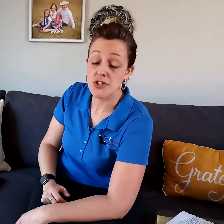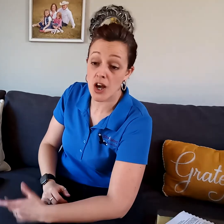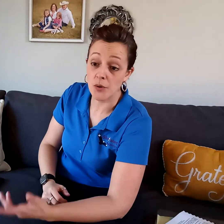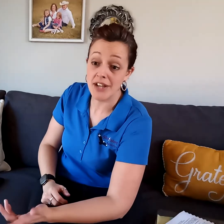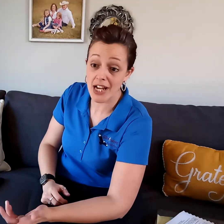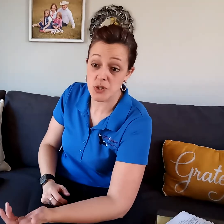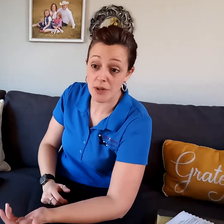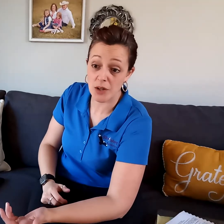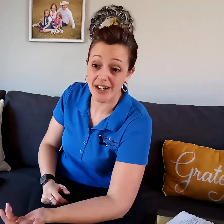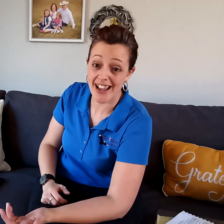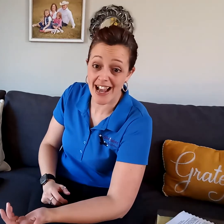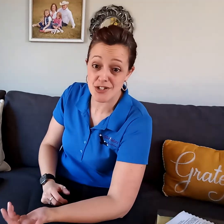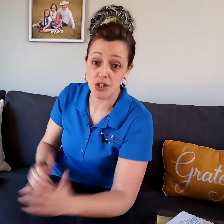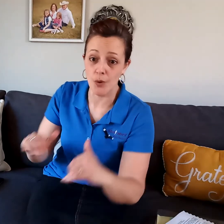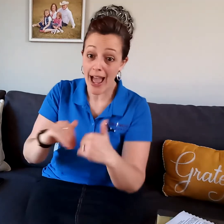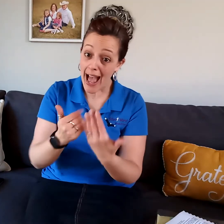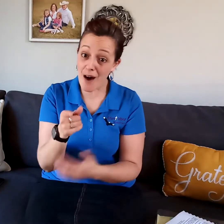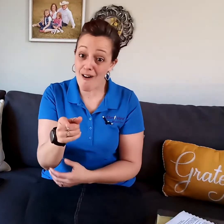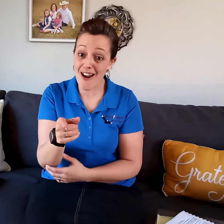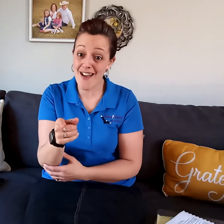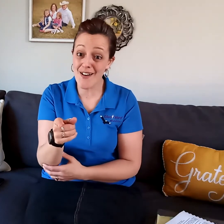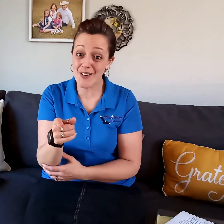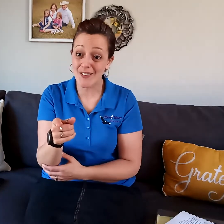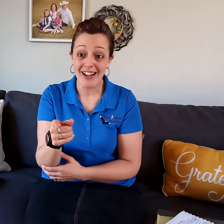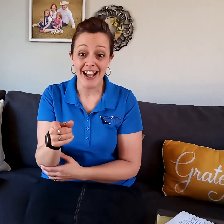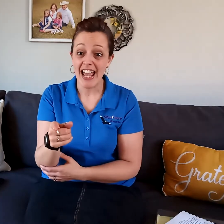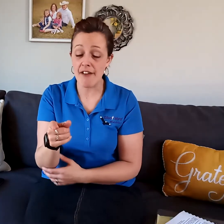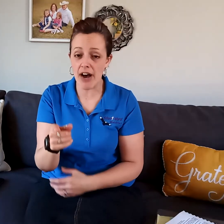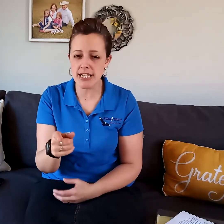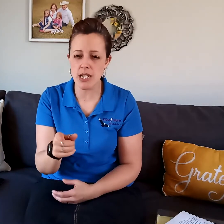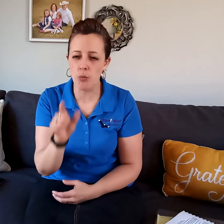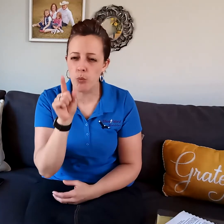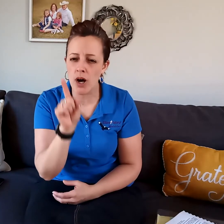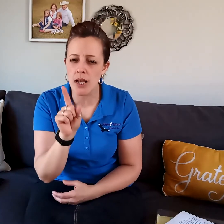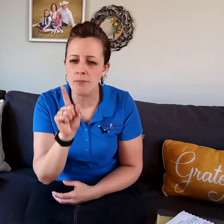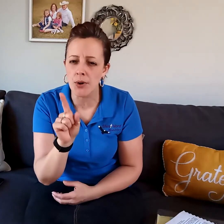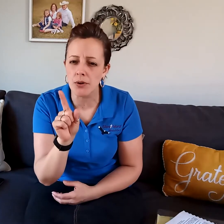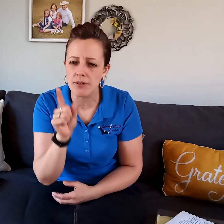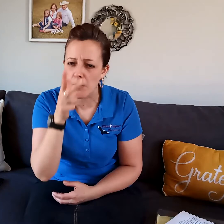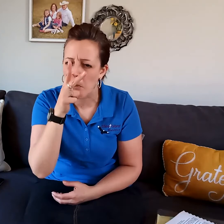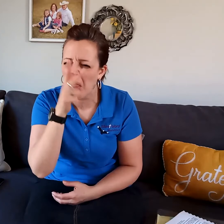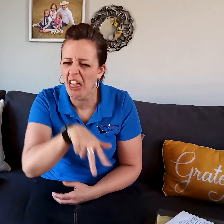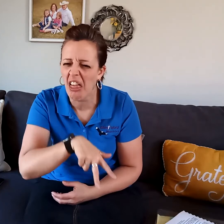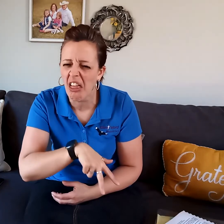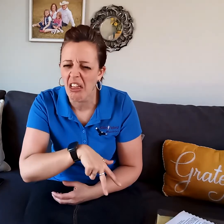So next week when I ask you, how are you? If I see one person,